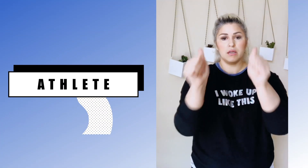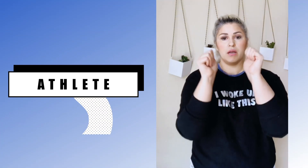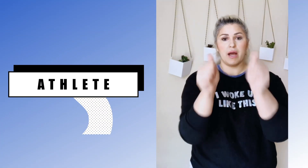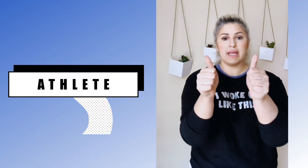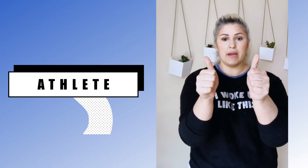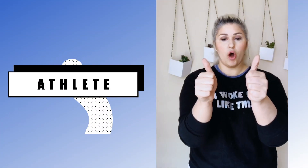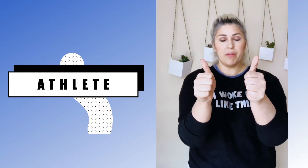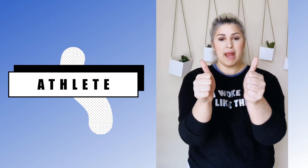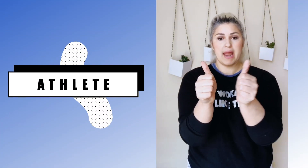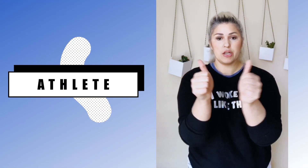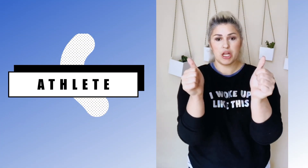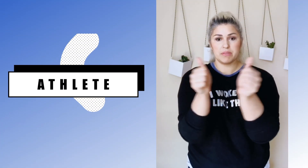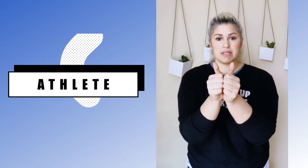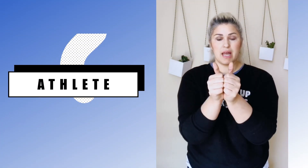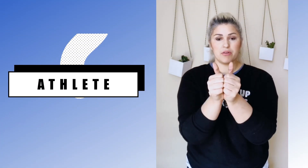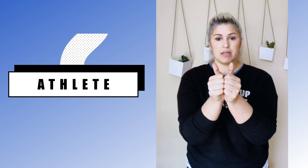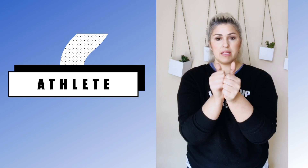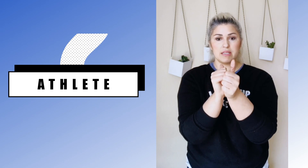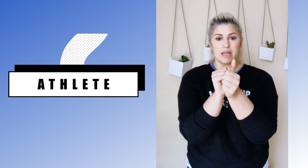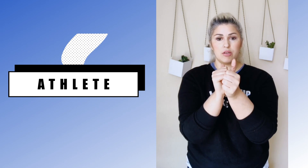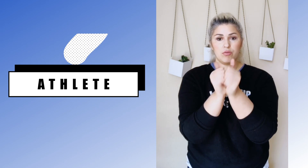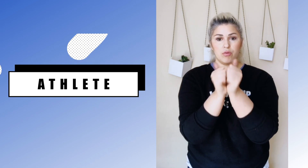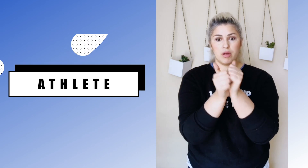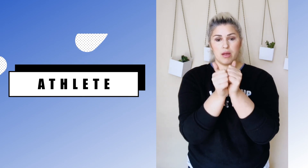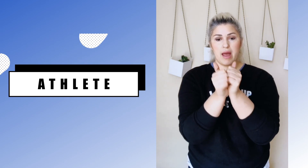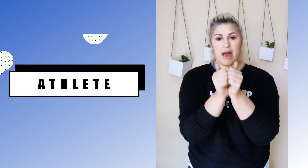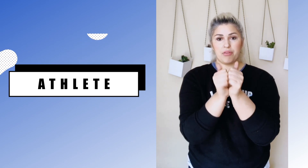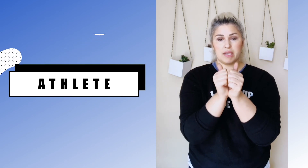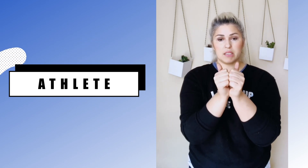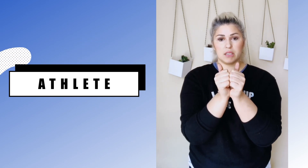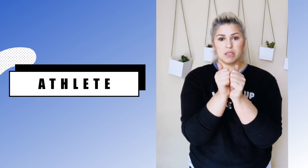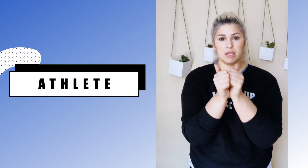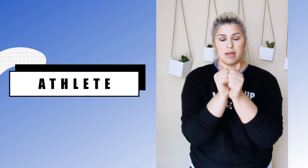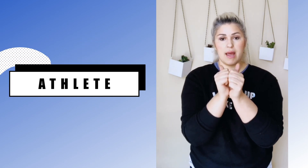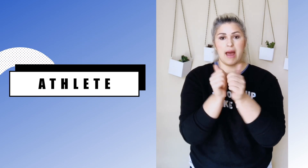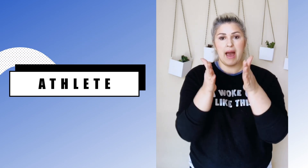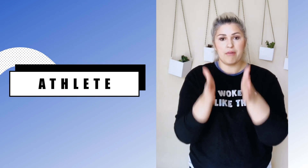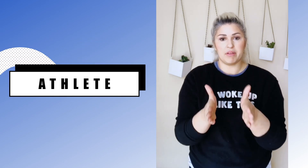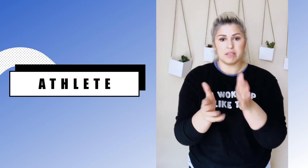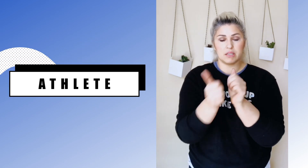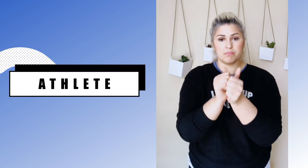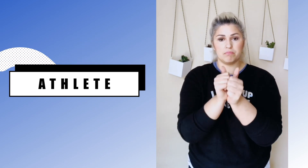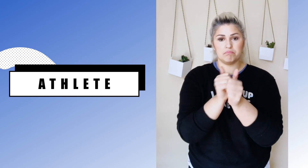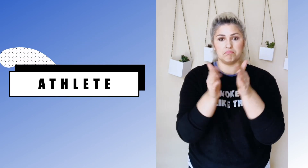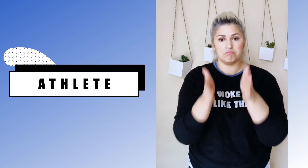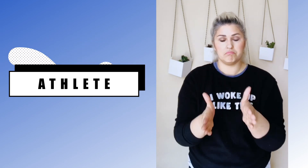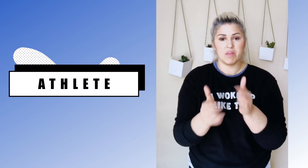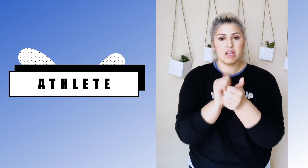Athlete. Again, open A hand shapes together like this, and you athlete, athlete.